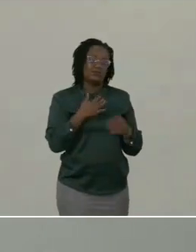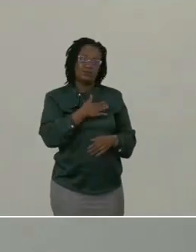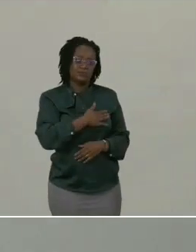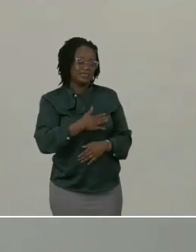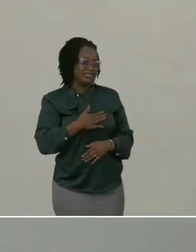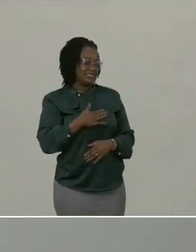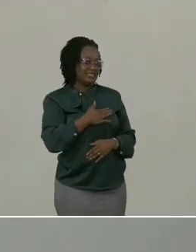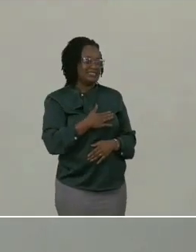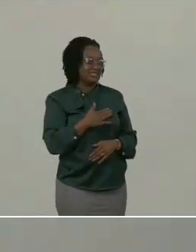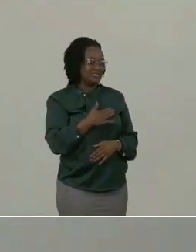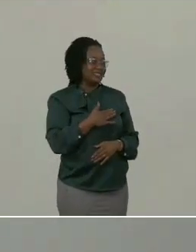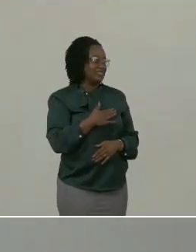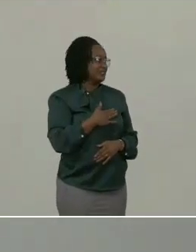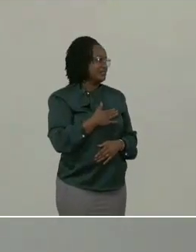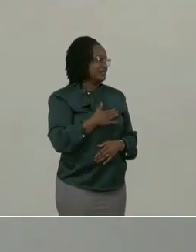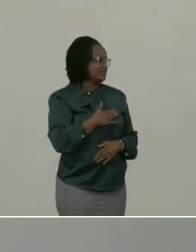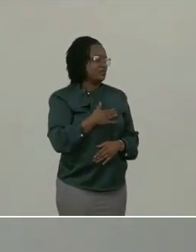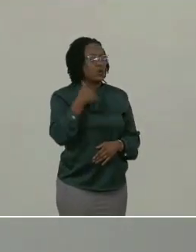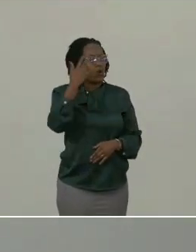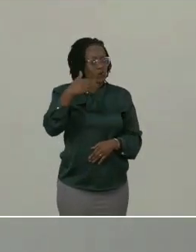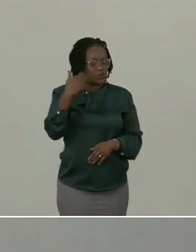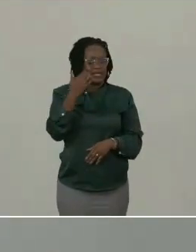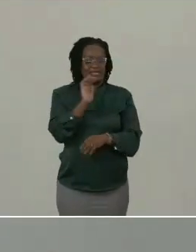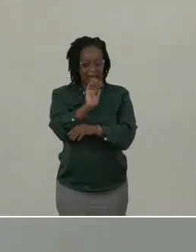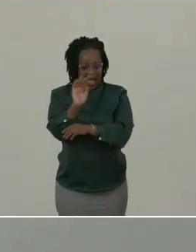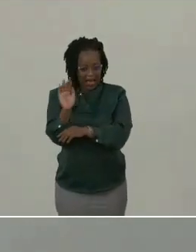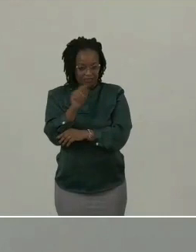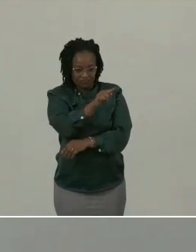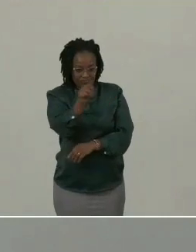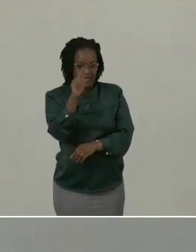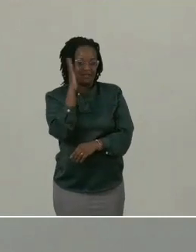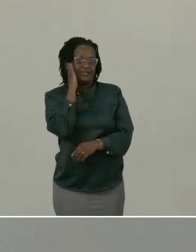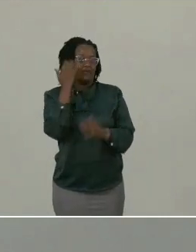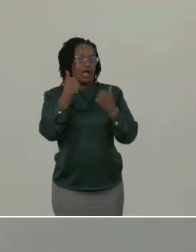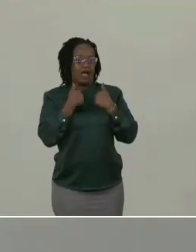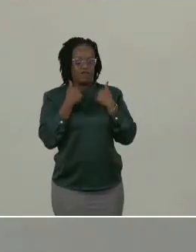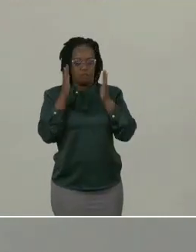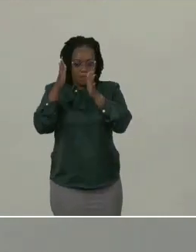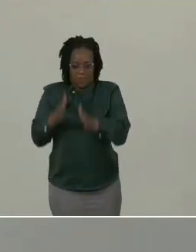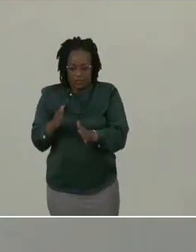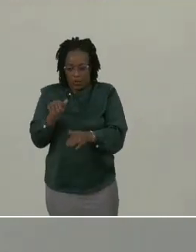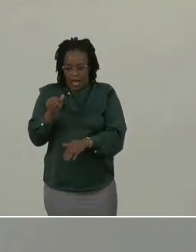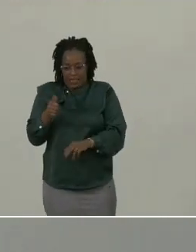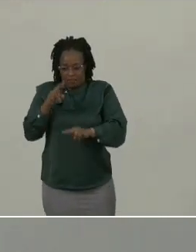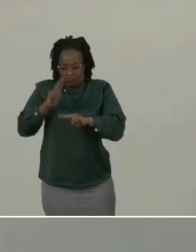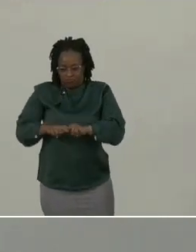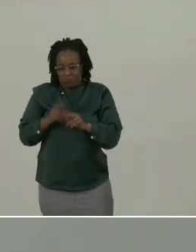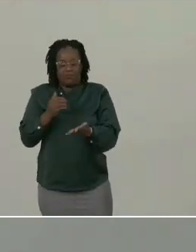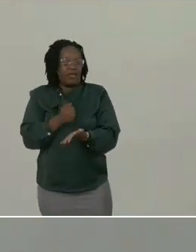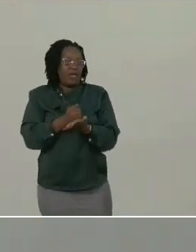people, have somebody else to assist them. For the sake of the unit.